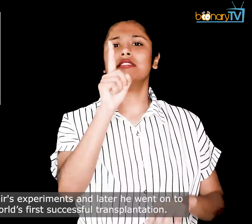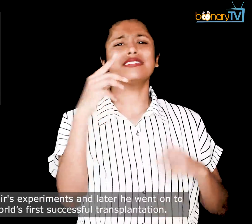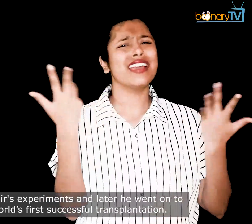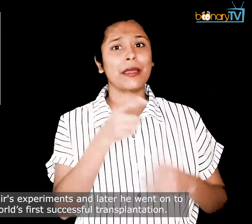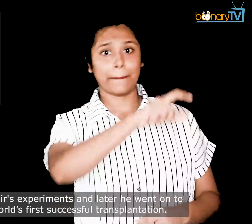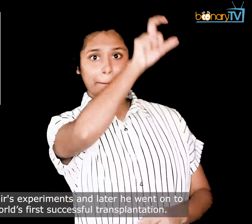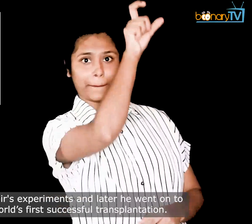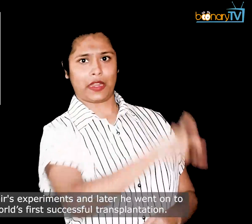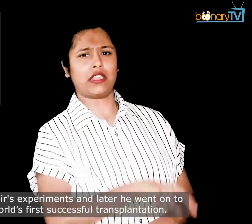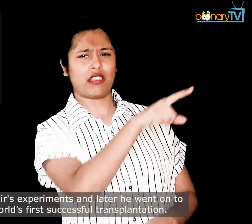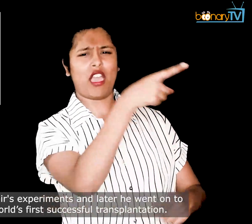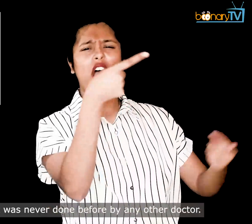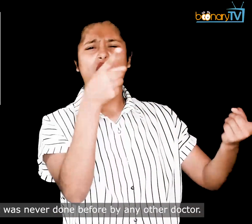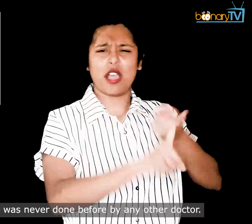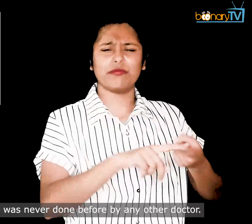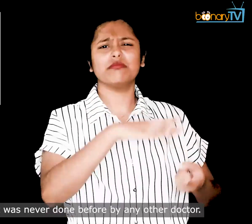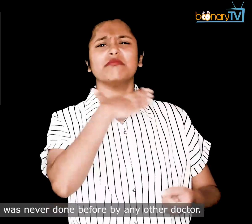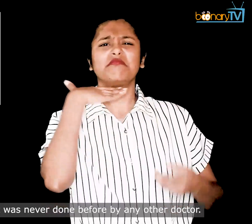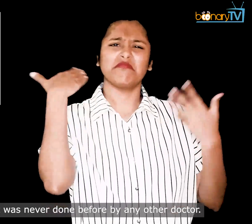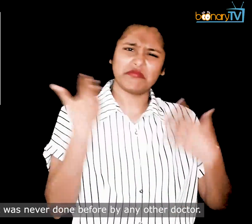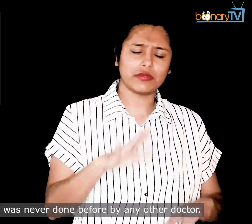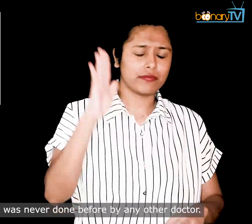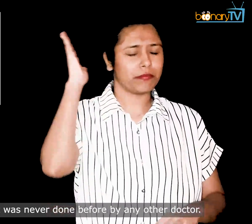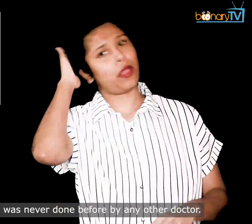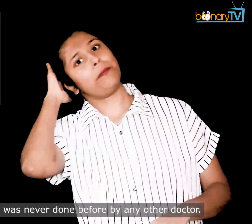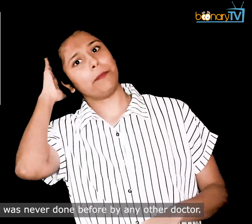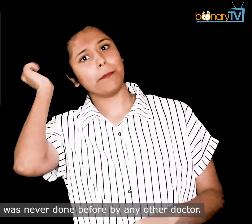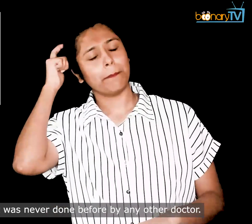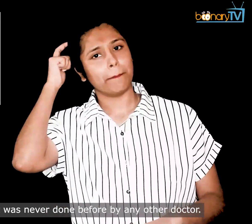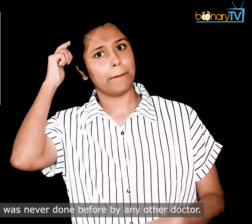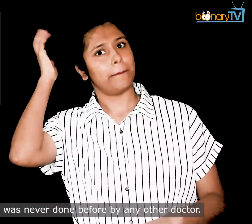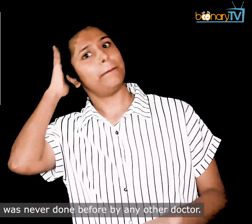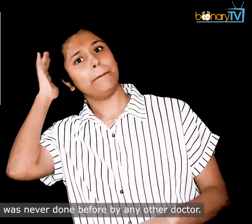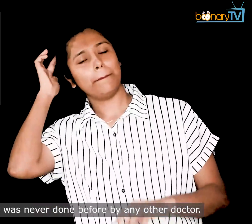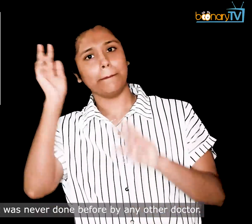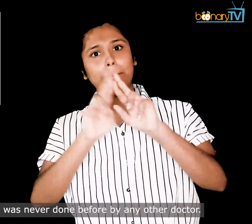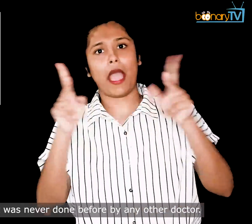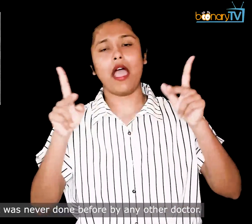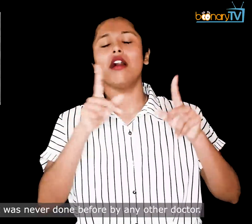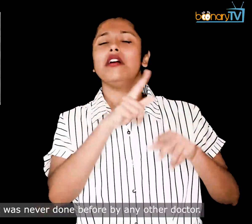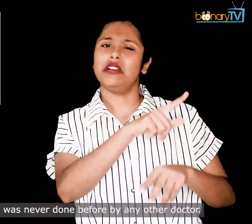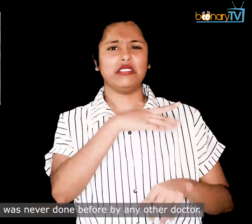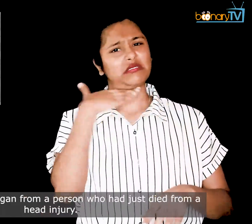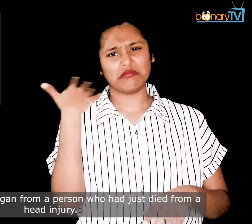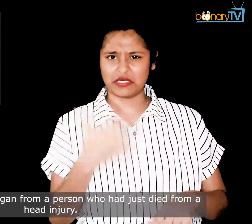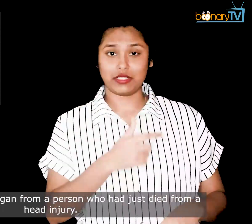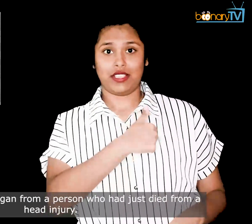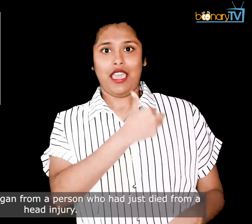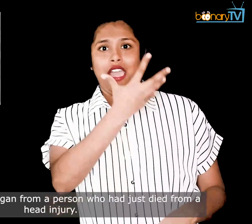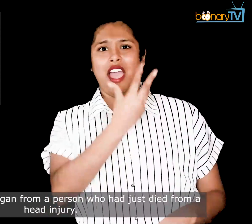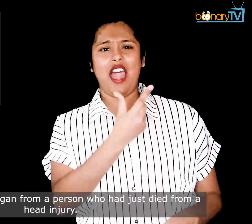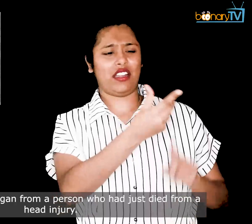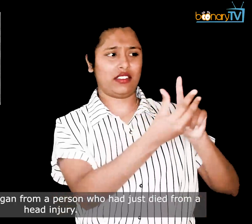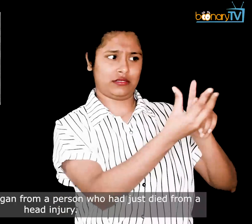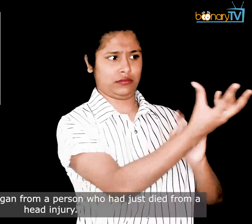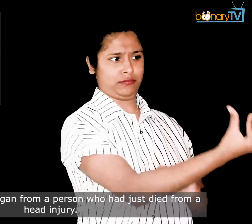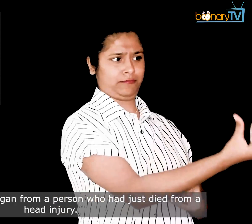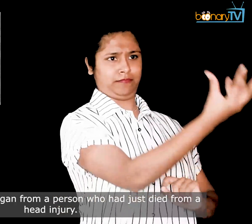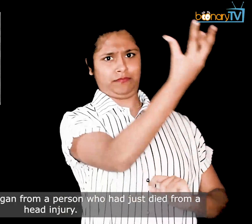transplantation. It was something that was never done before by any other doctor. He transplanted an organ from a person